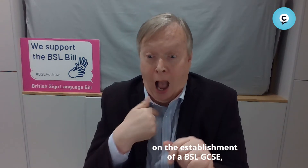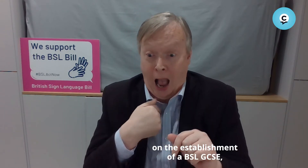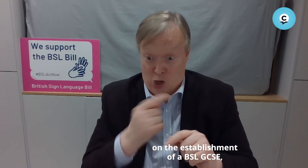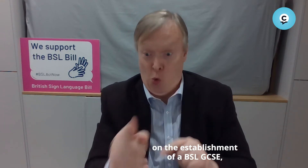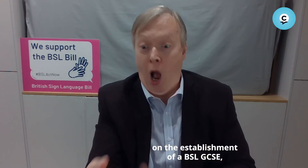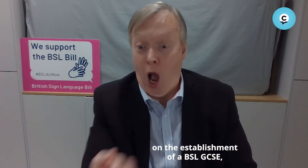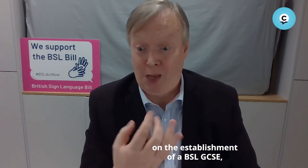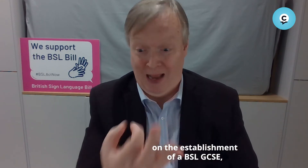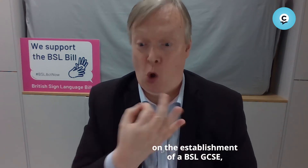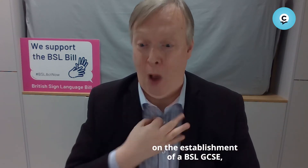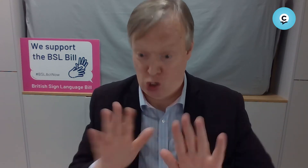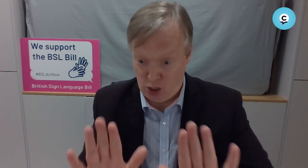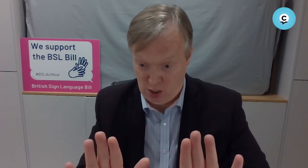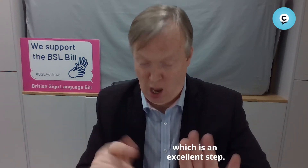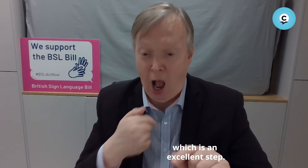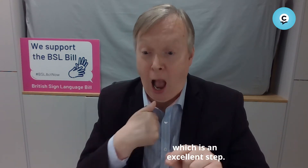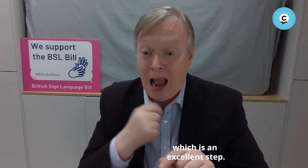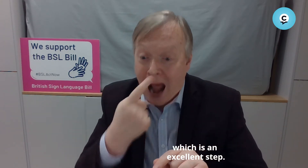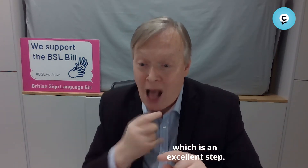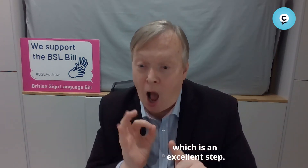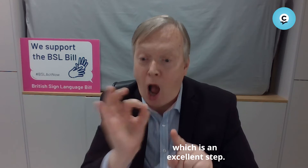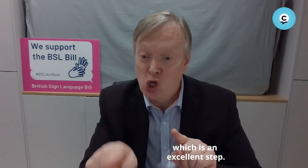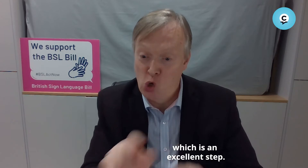of a BSL GCSE, which is an excellent step.